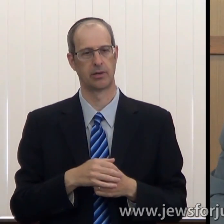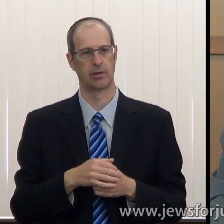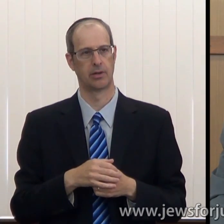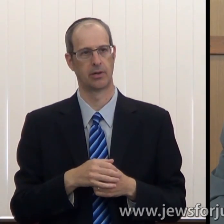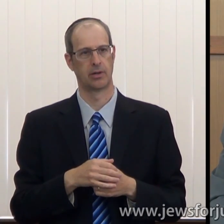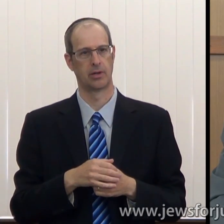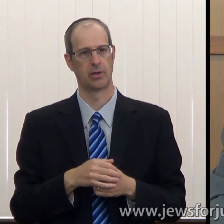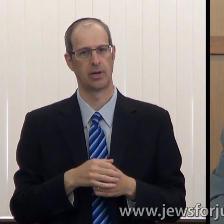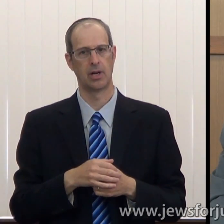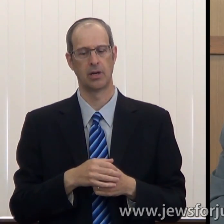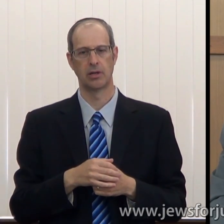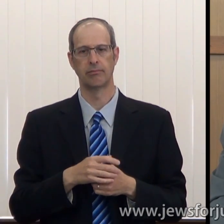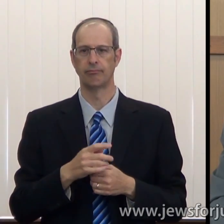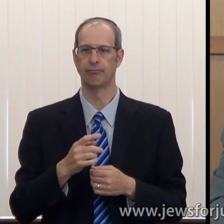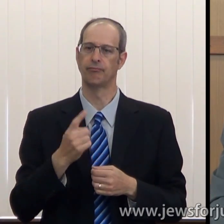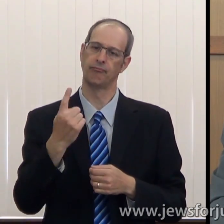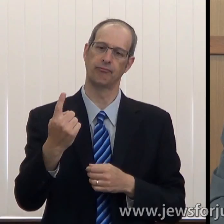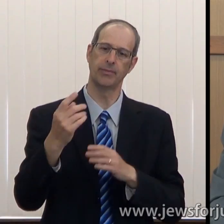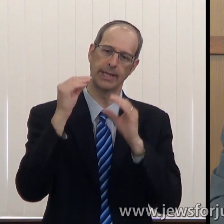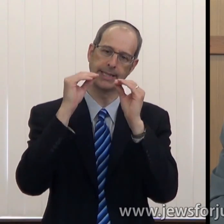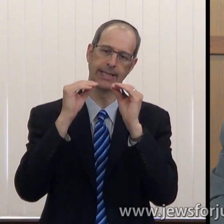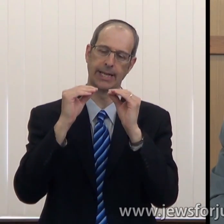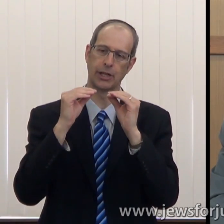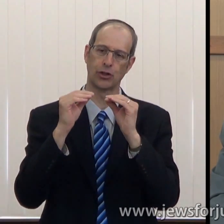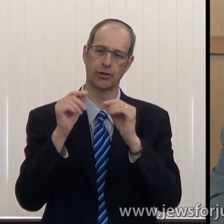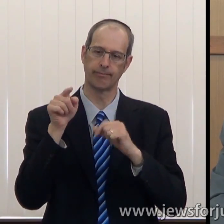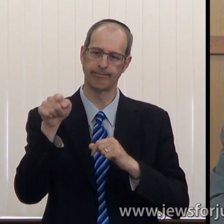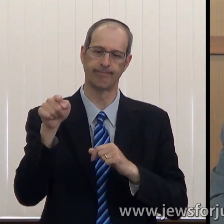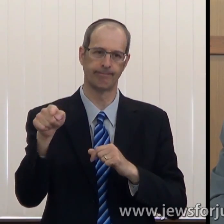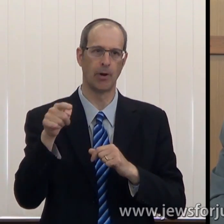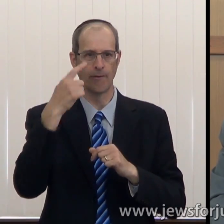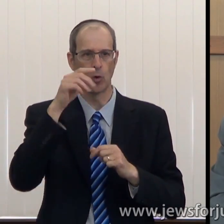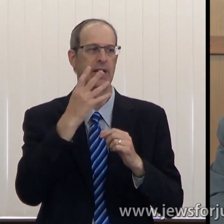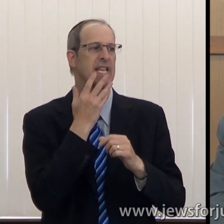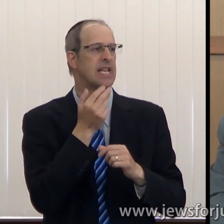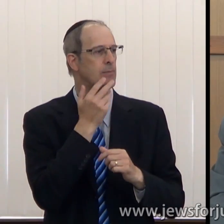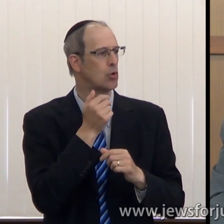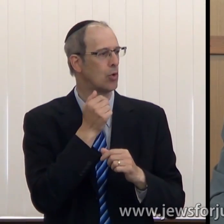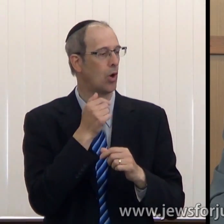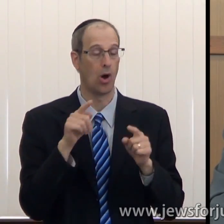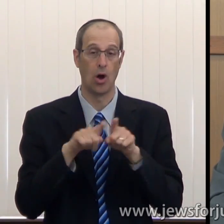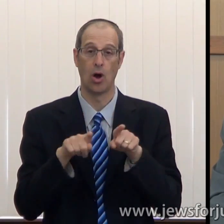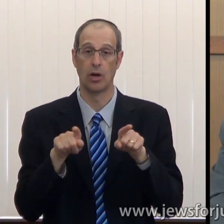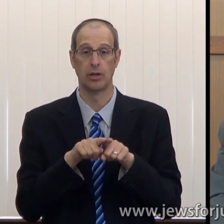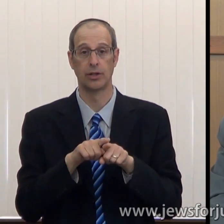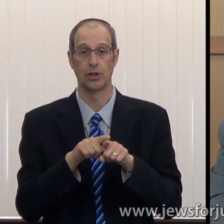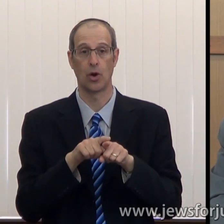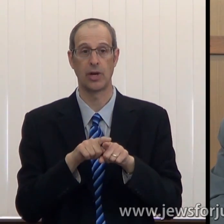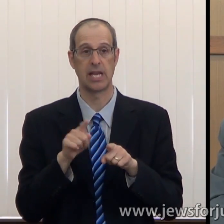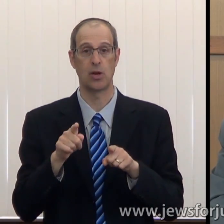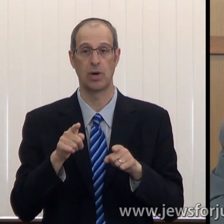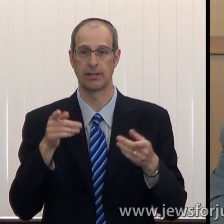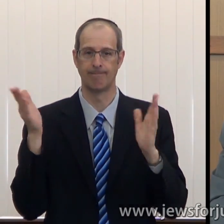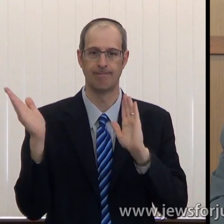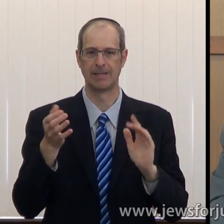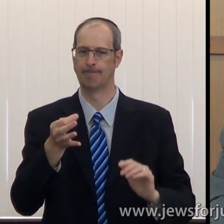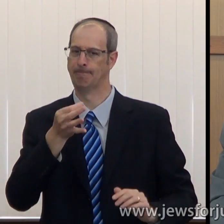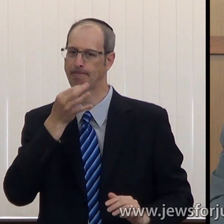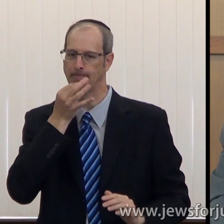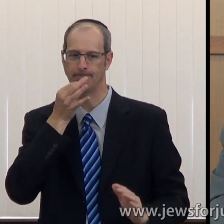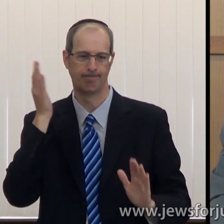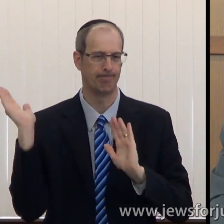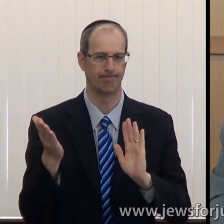there was a teacher, he taught Hebrew, but he was also a martial arts expert. He was